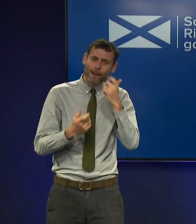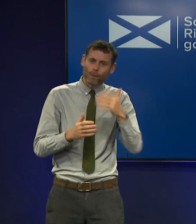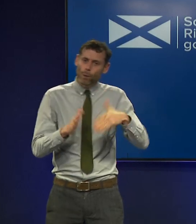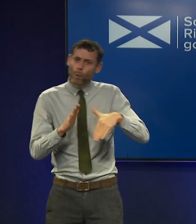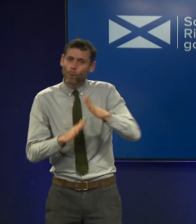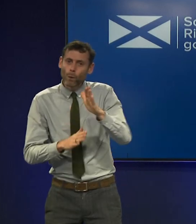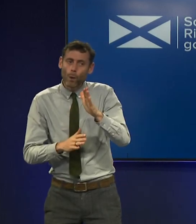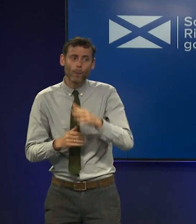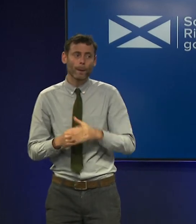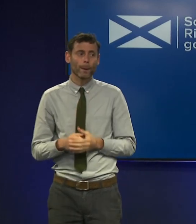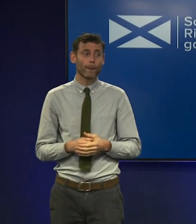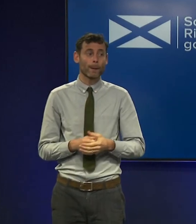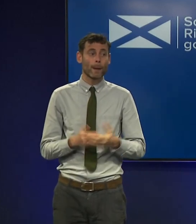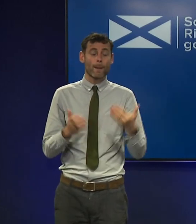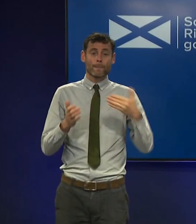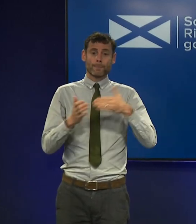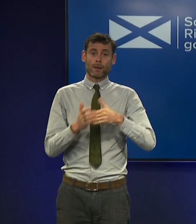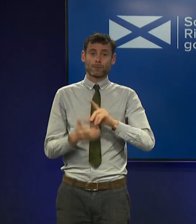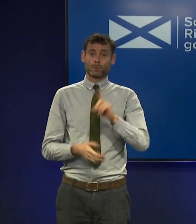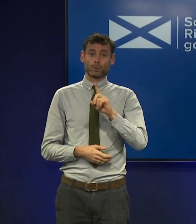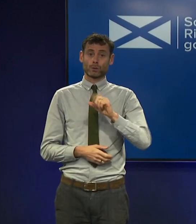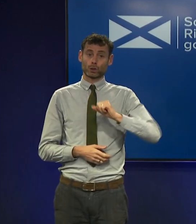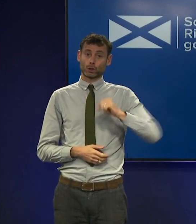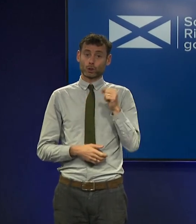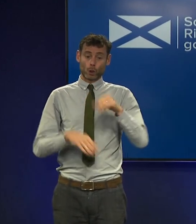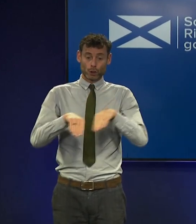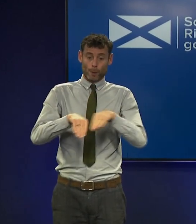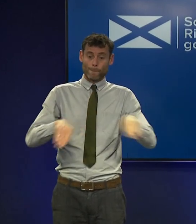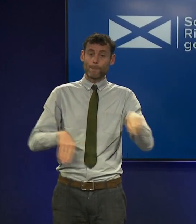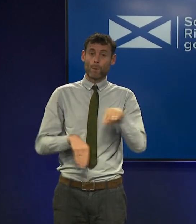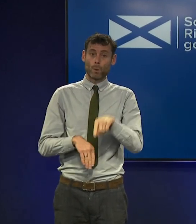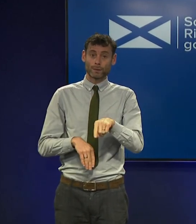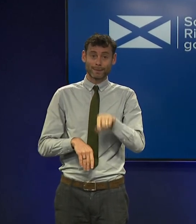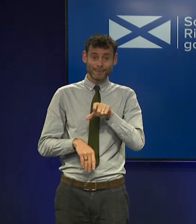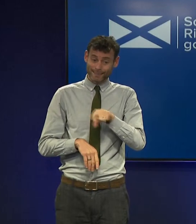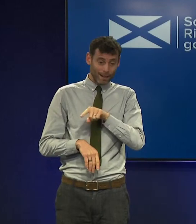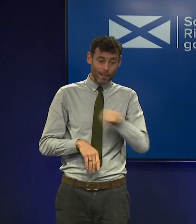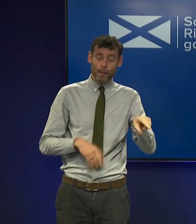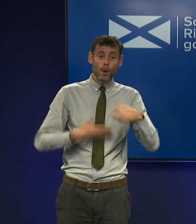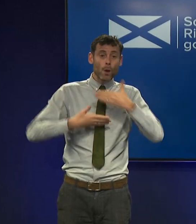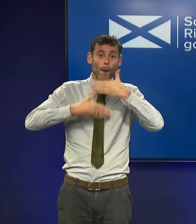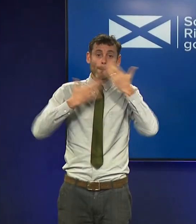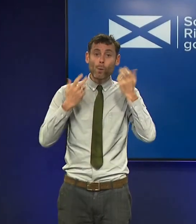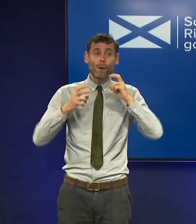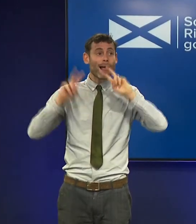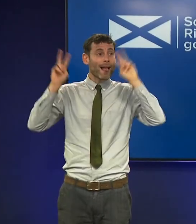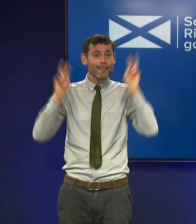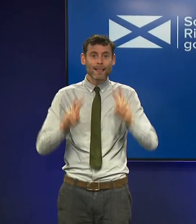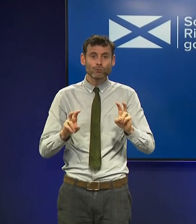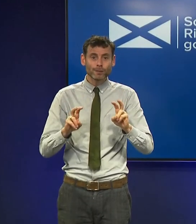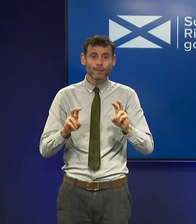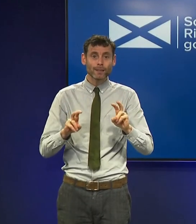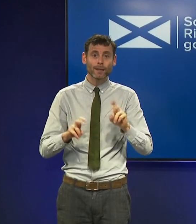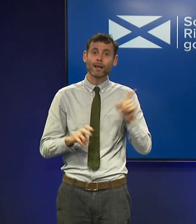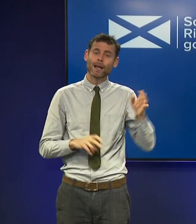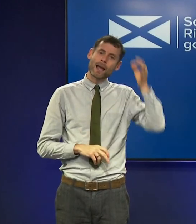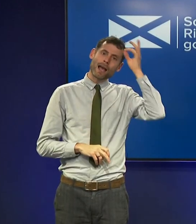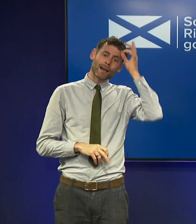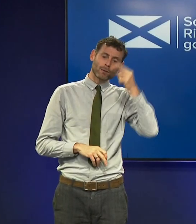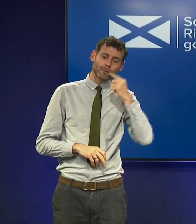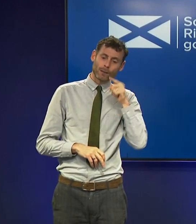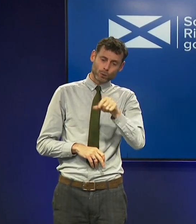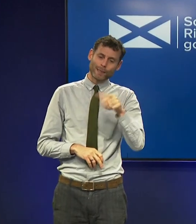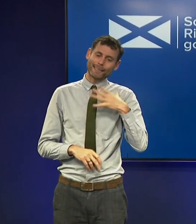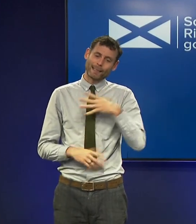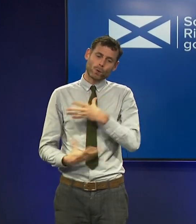thousands of homes still without power in the Scottish borders, and the council have advised people to find alternative accommodation with family and friends where